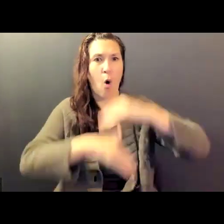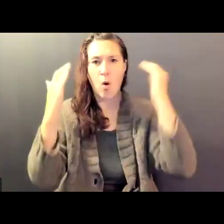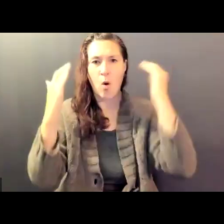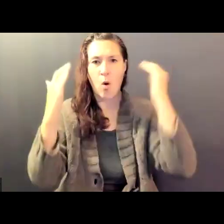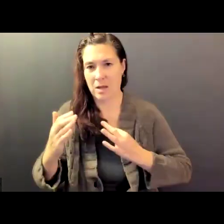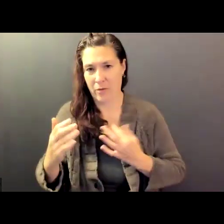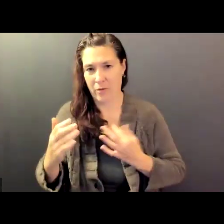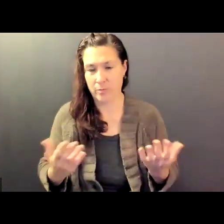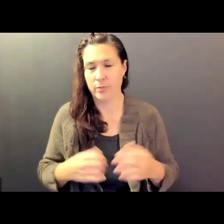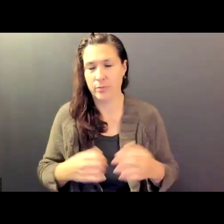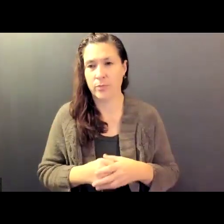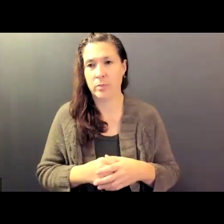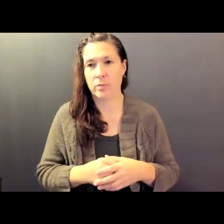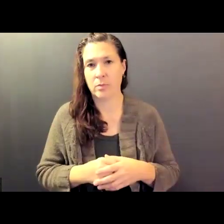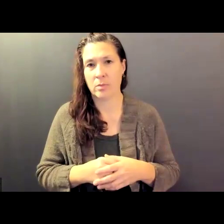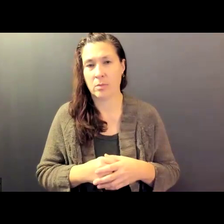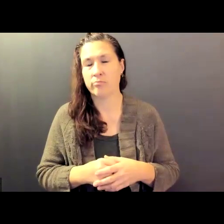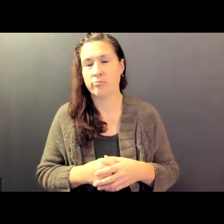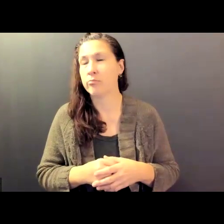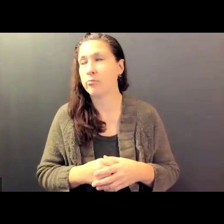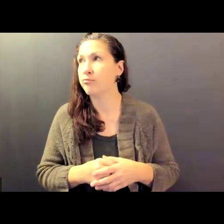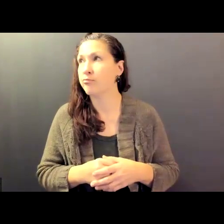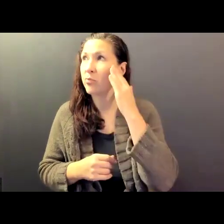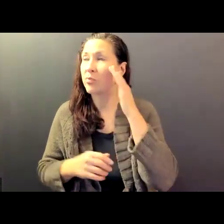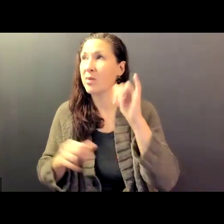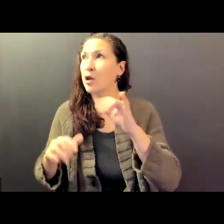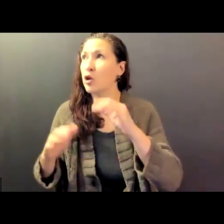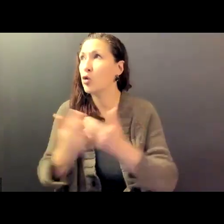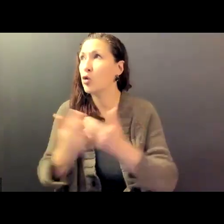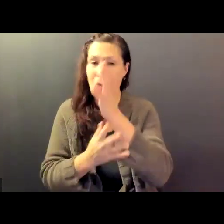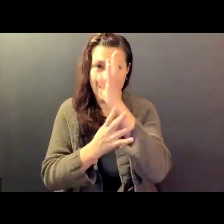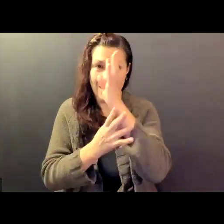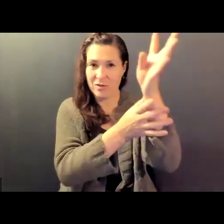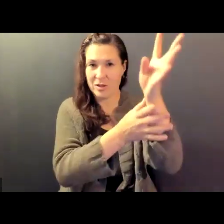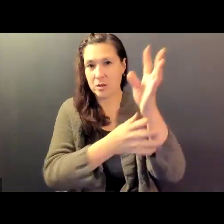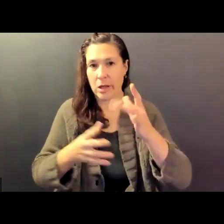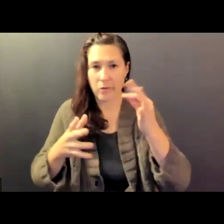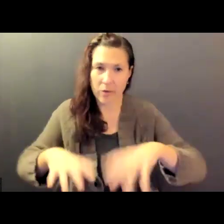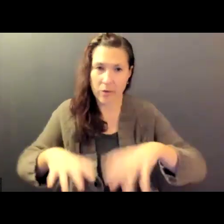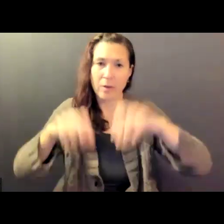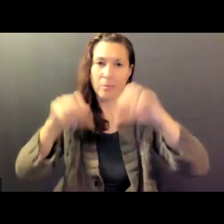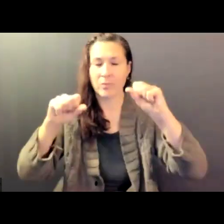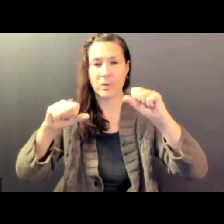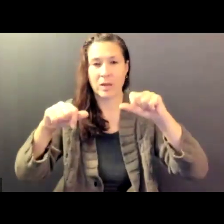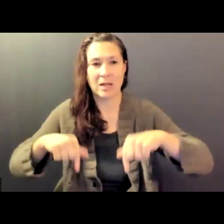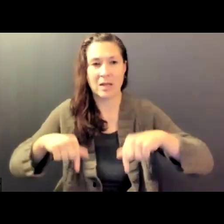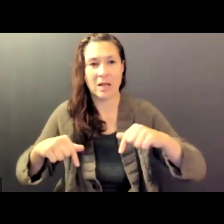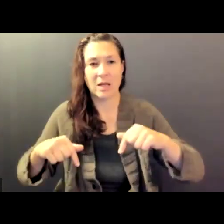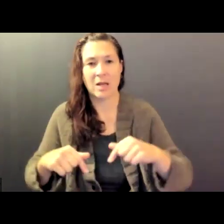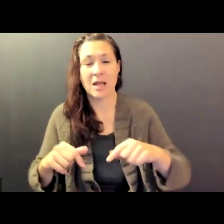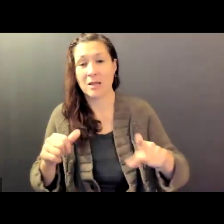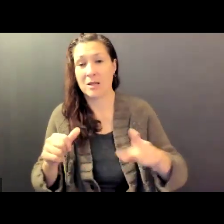that with any adoption, and let's just say innovation, with any adoption, the adoption curve is slow at the